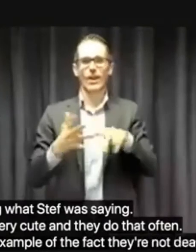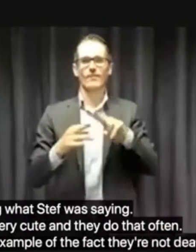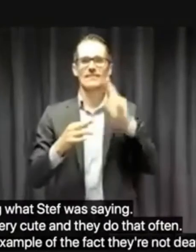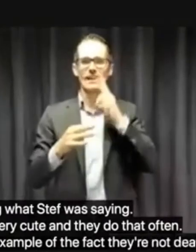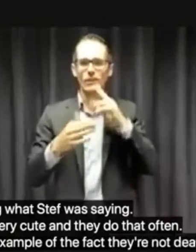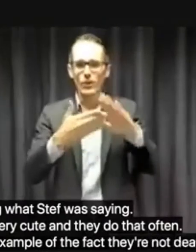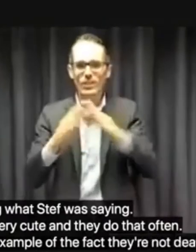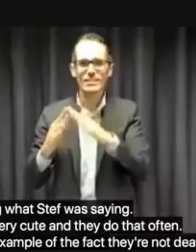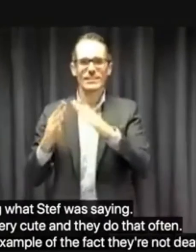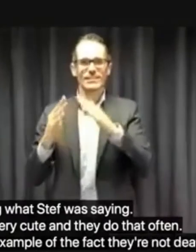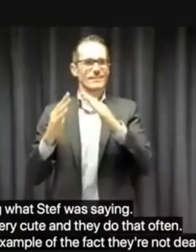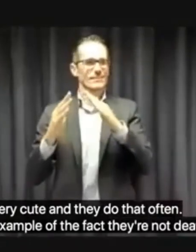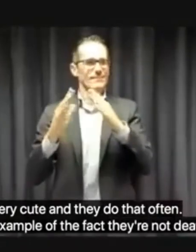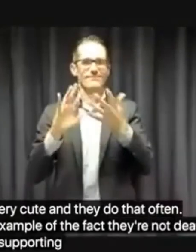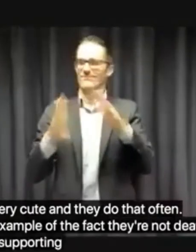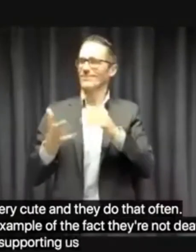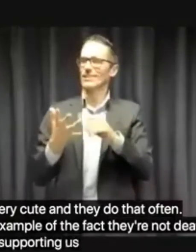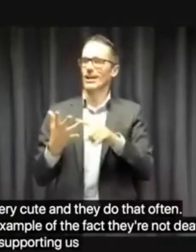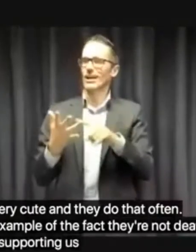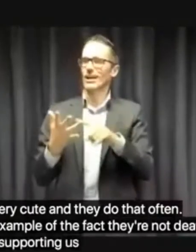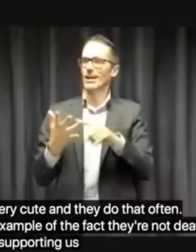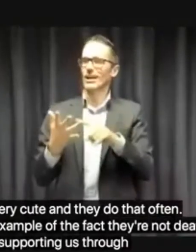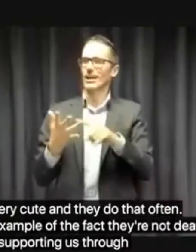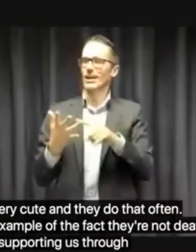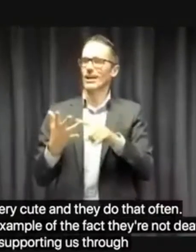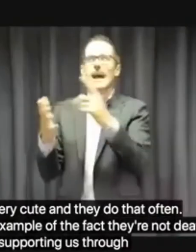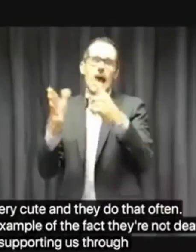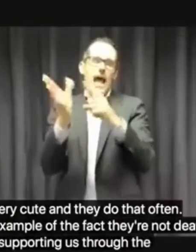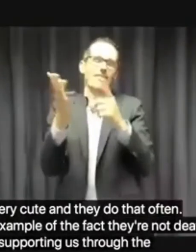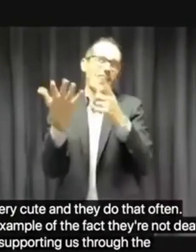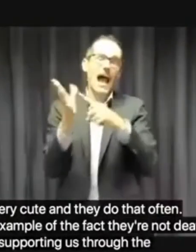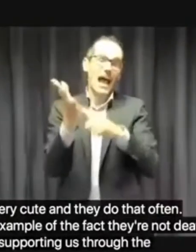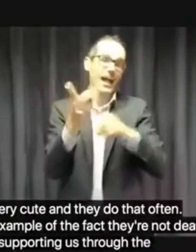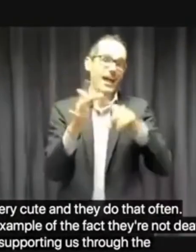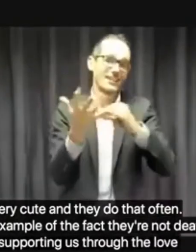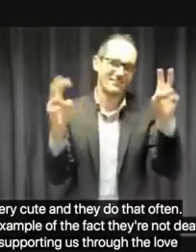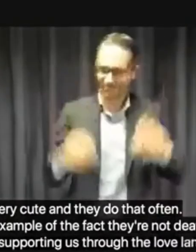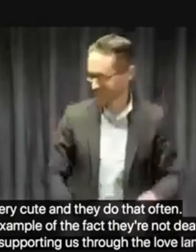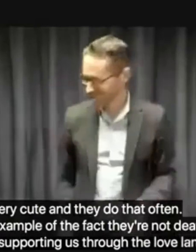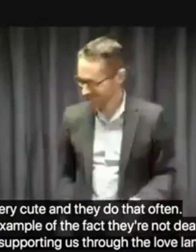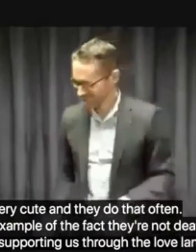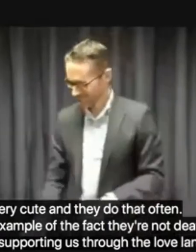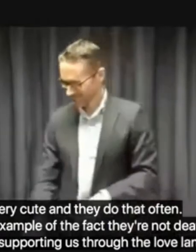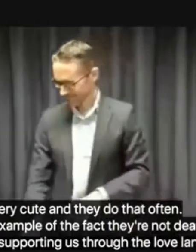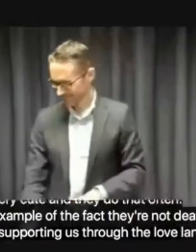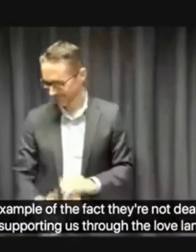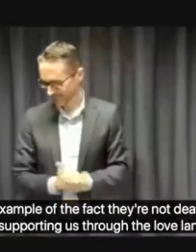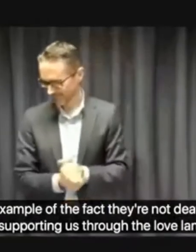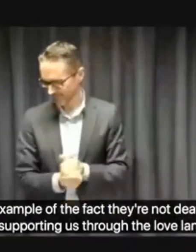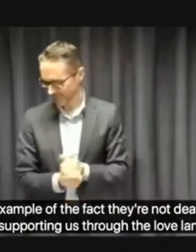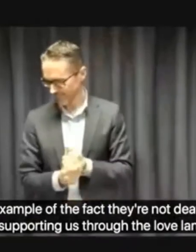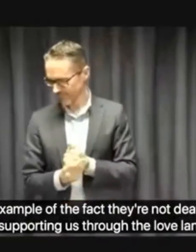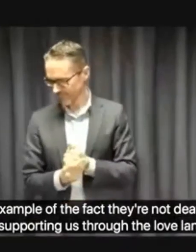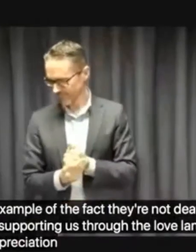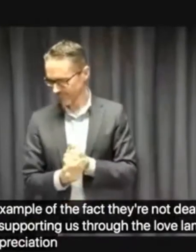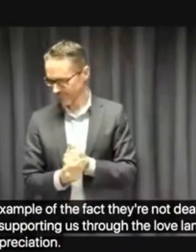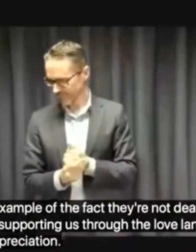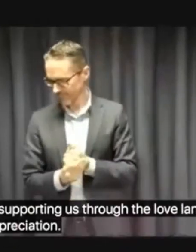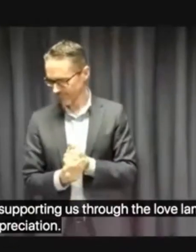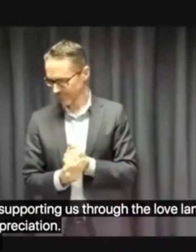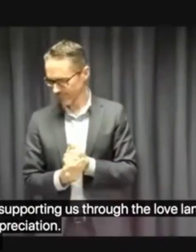their appreciation and their value of the deaf community as coded children. So they are our allies.